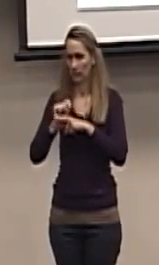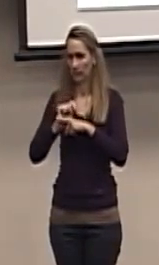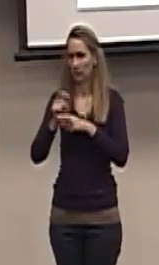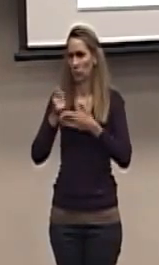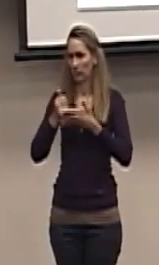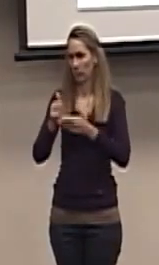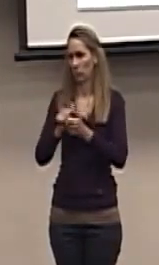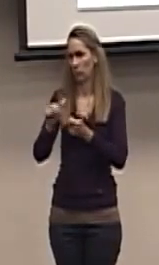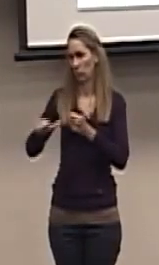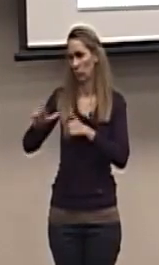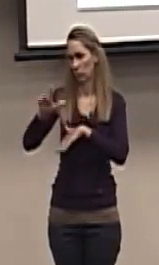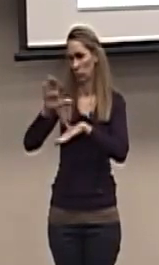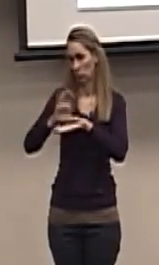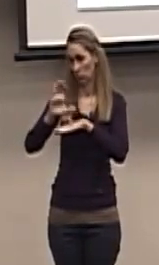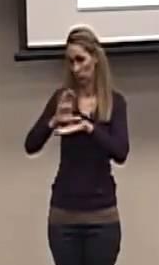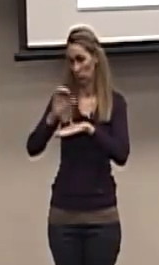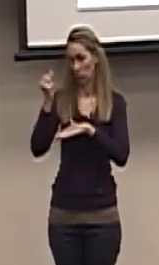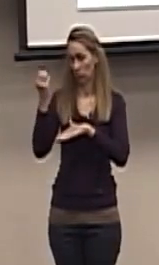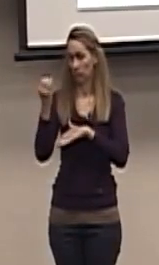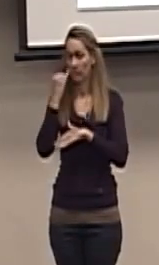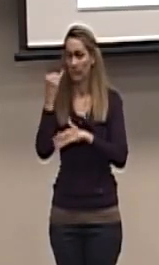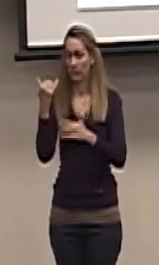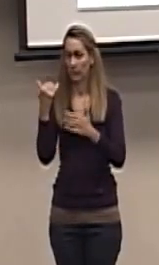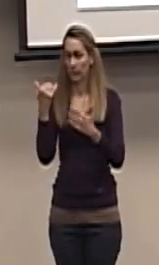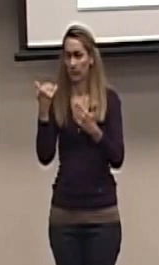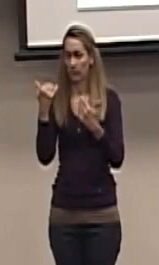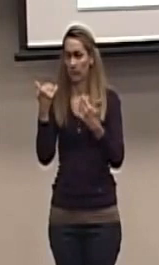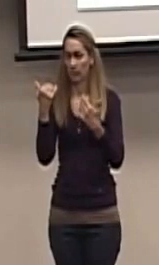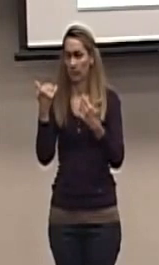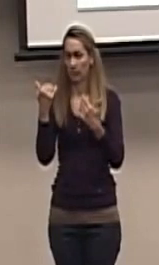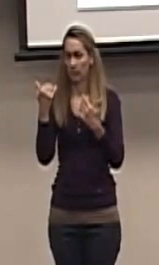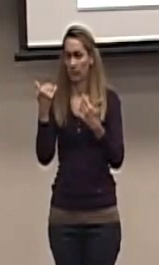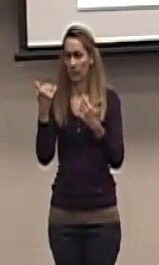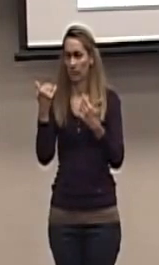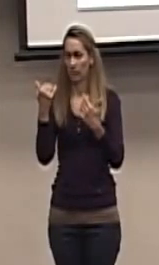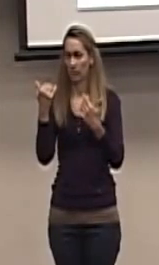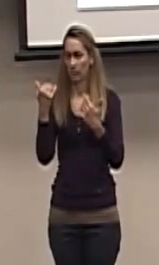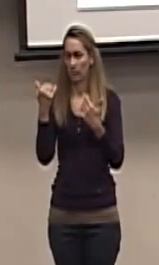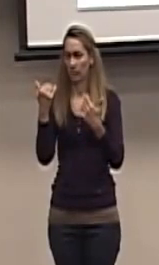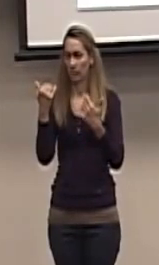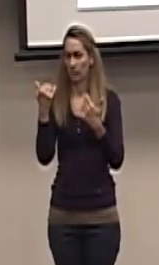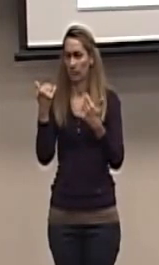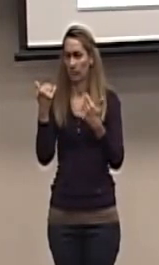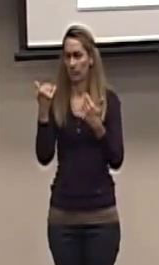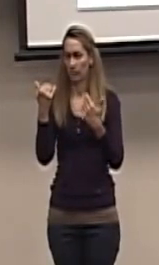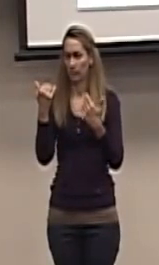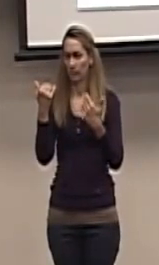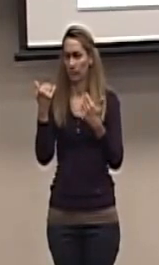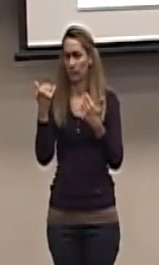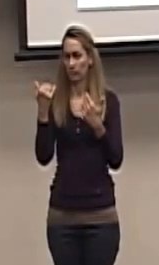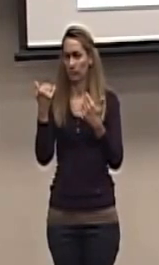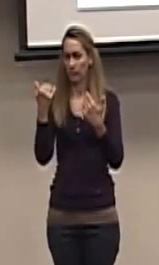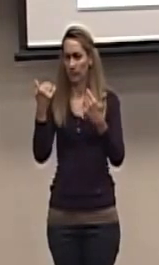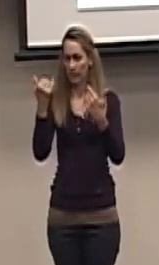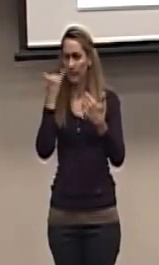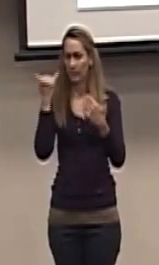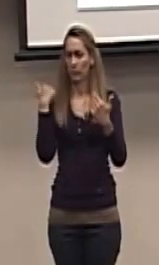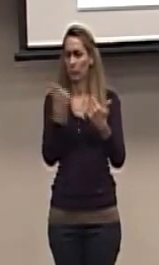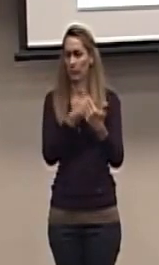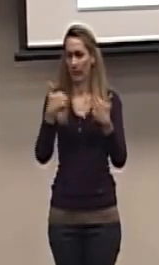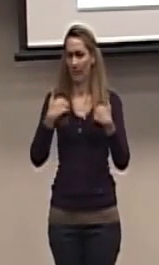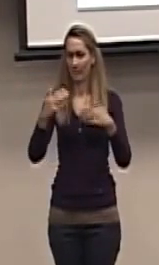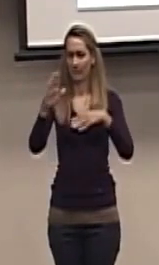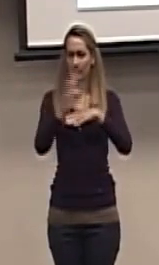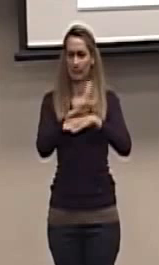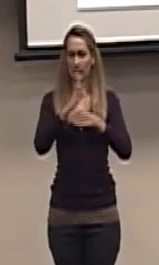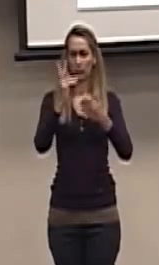congregations. So if we have the programs run at the Ghana Bible College campus, that will attract more brethren into the ministry so